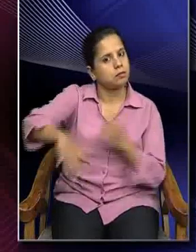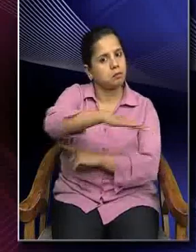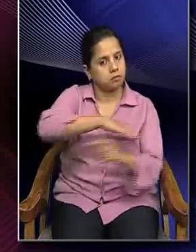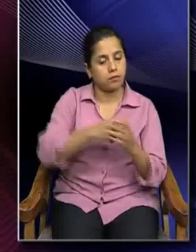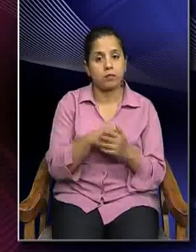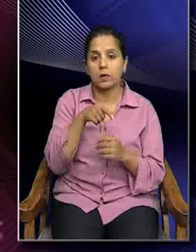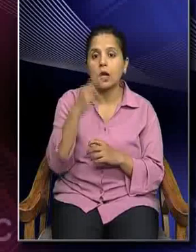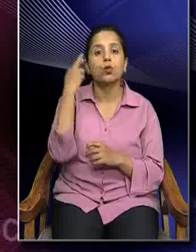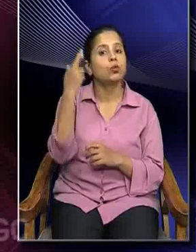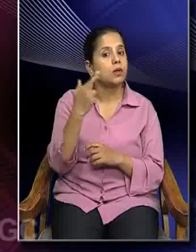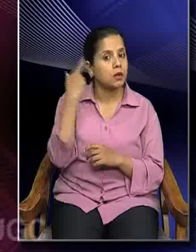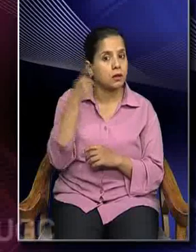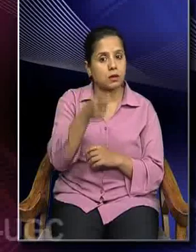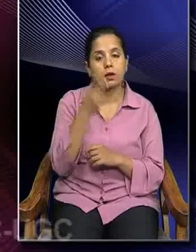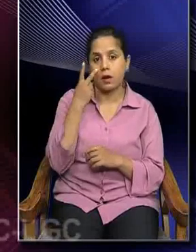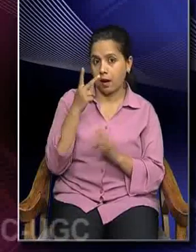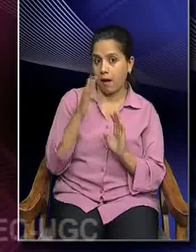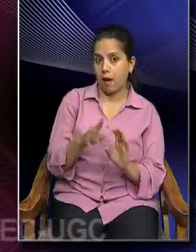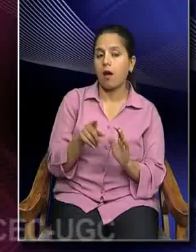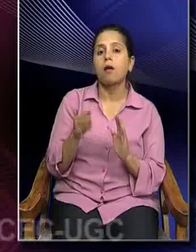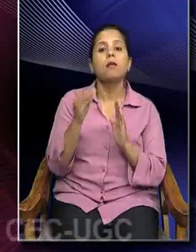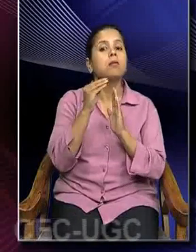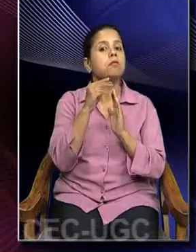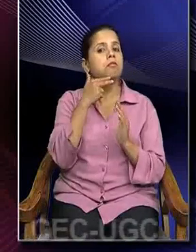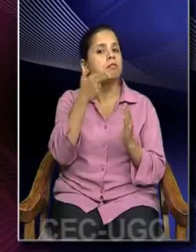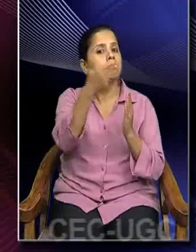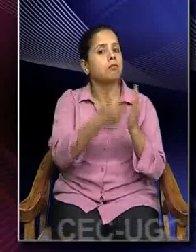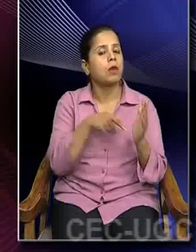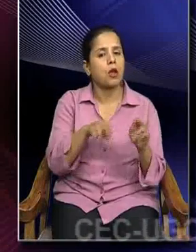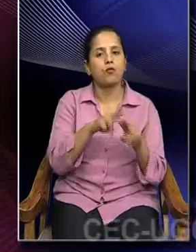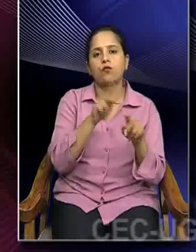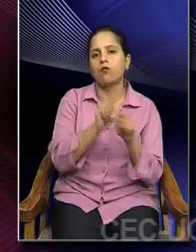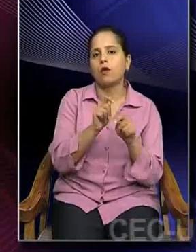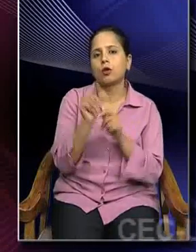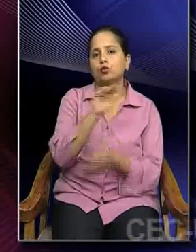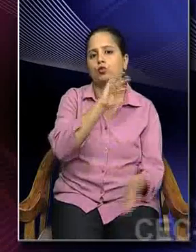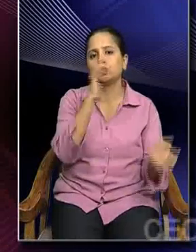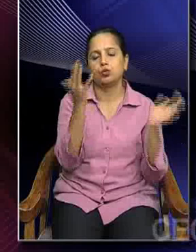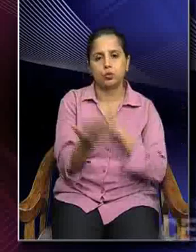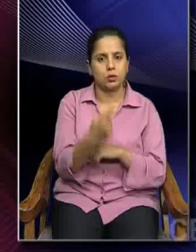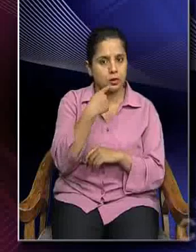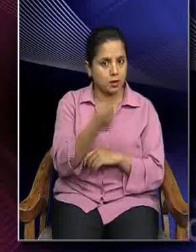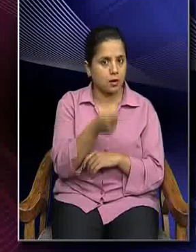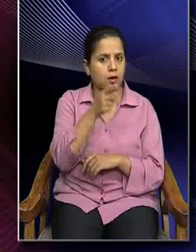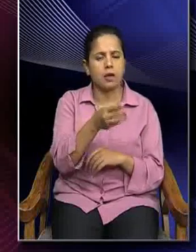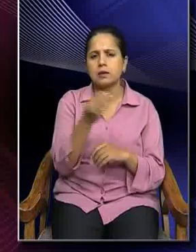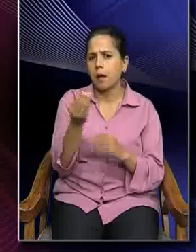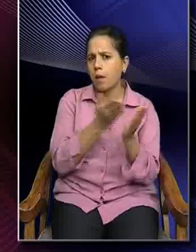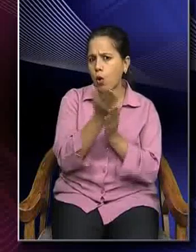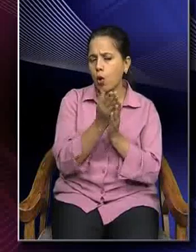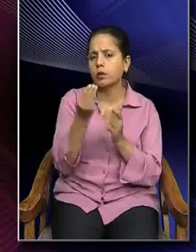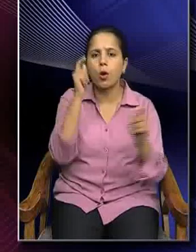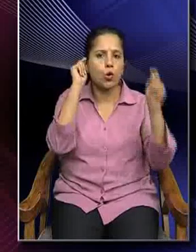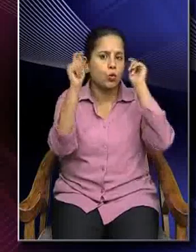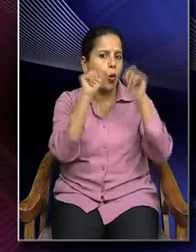and therefore it is considered as a functional universal with certain roles,